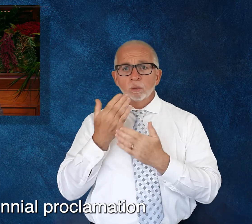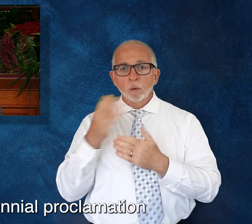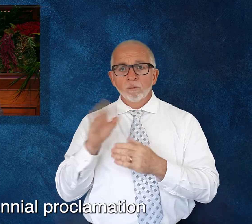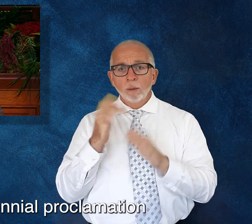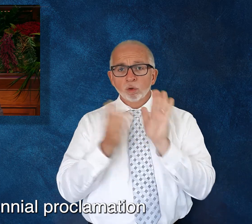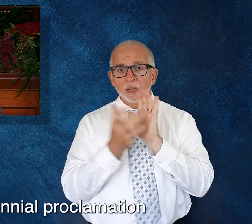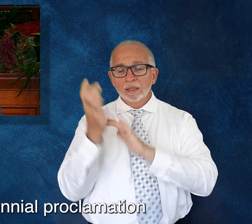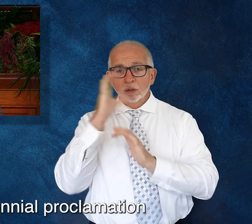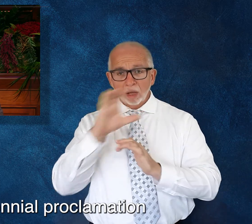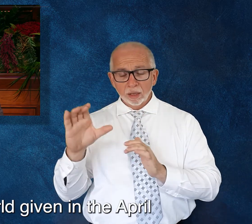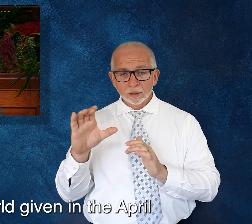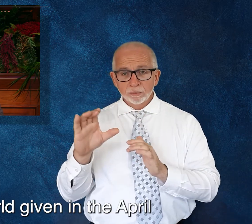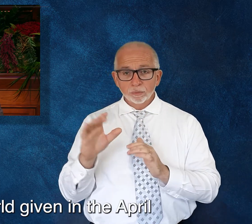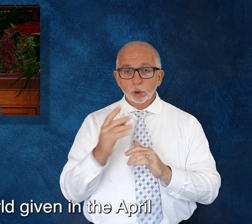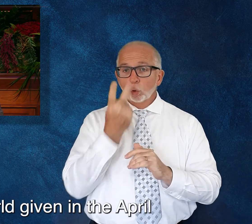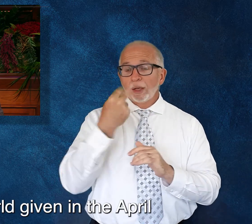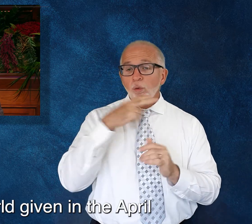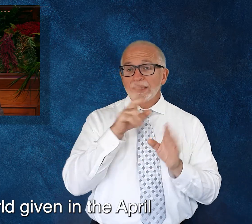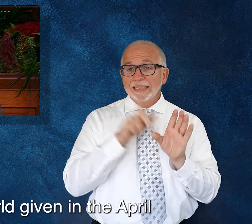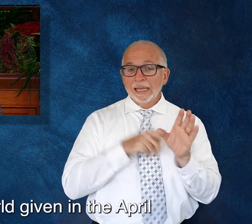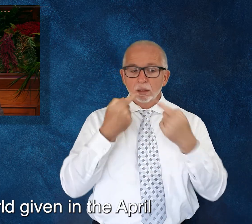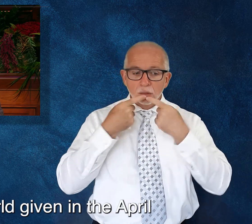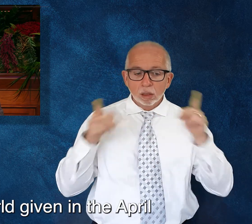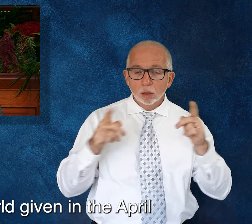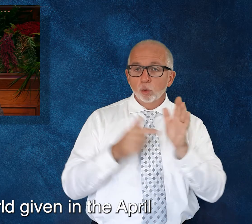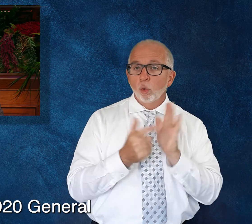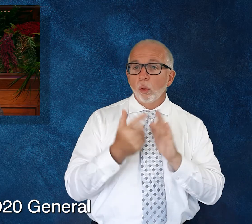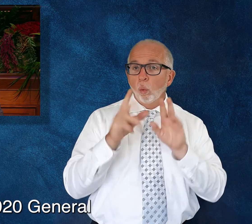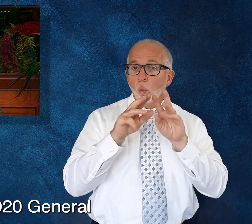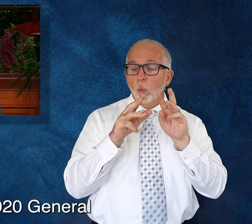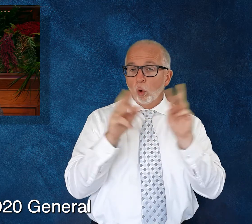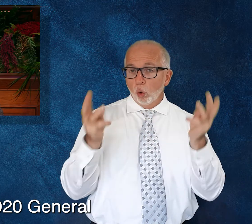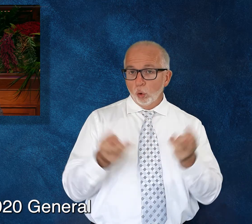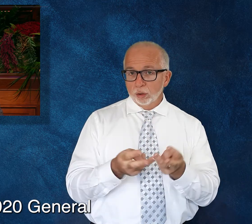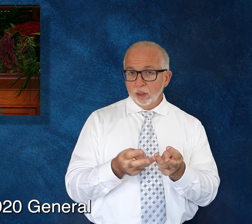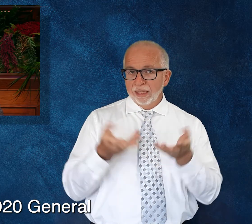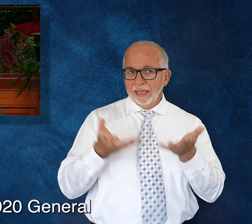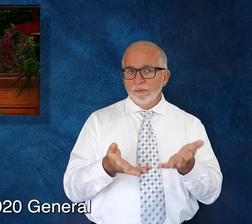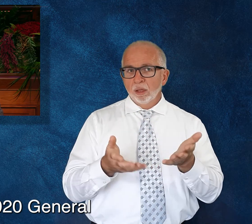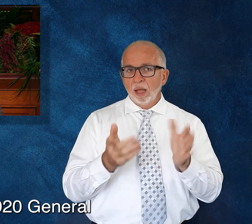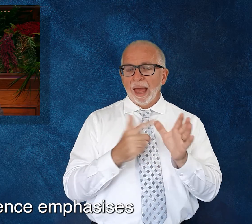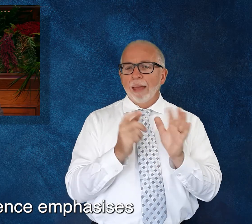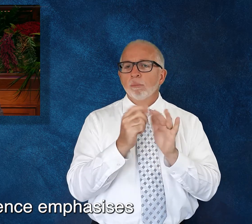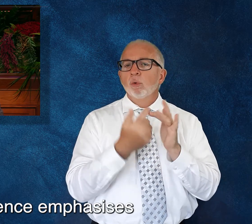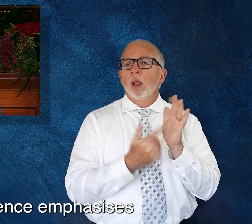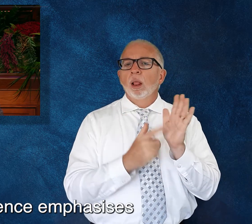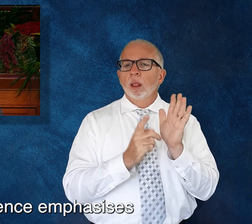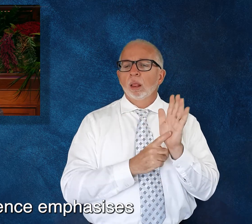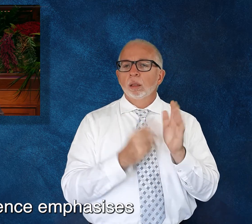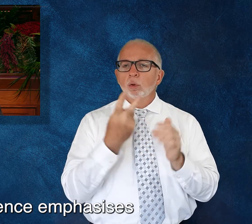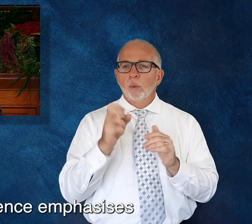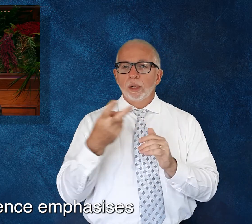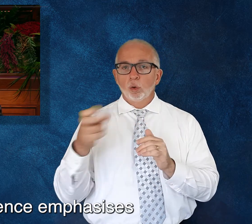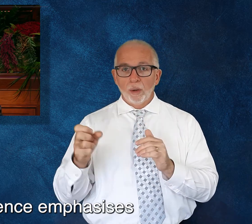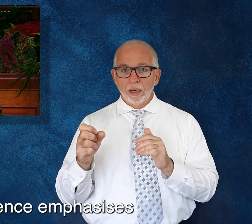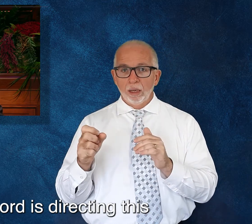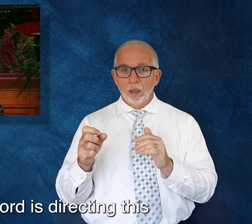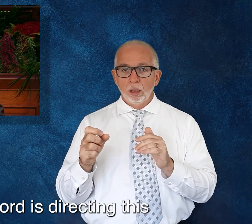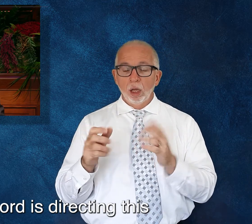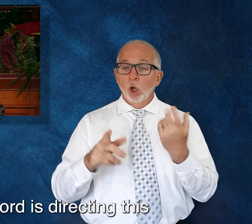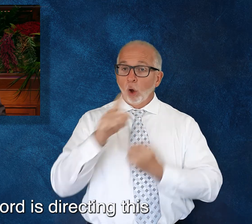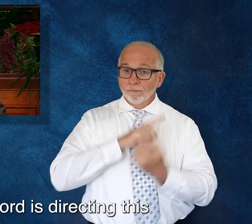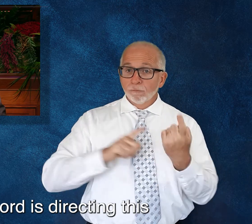bicentennial proclamation to the world given in the April 2020 general conference emphasizes